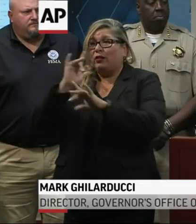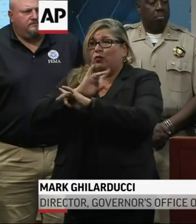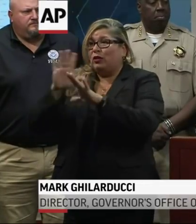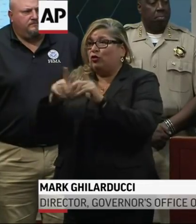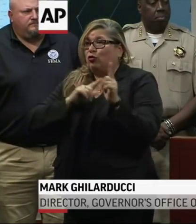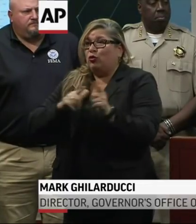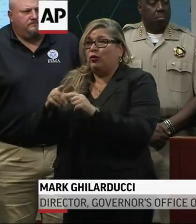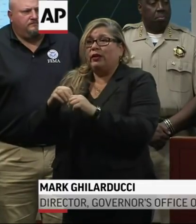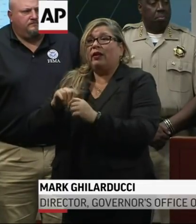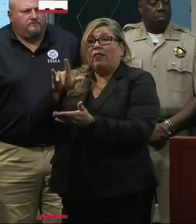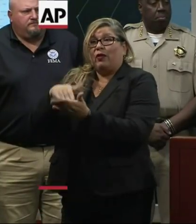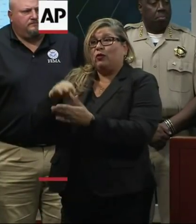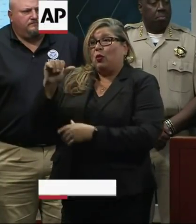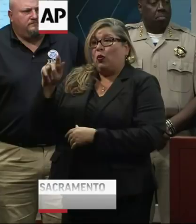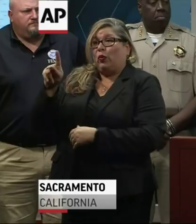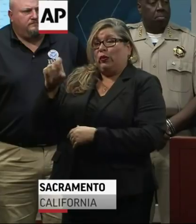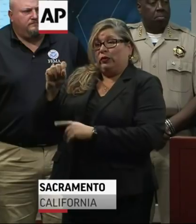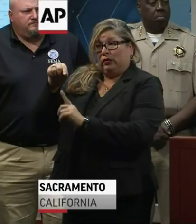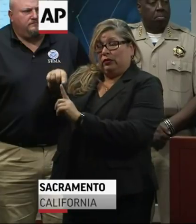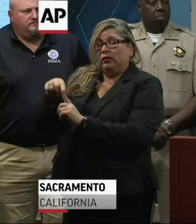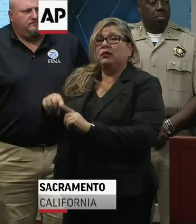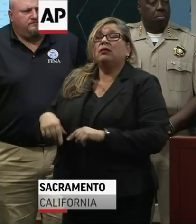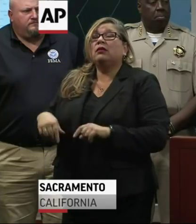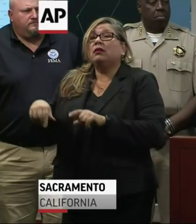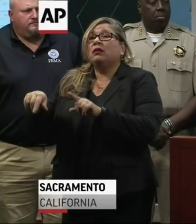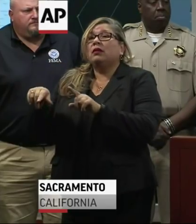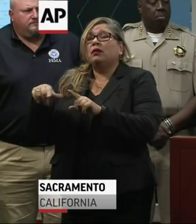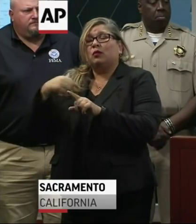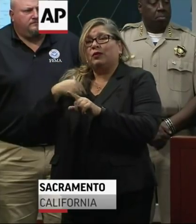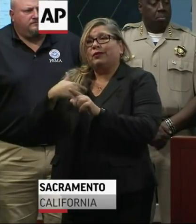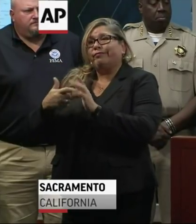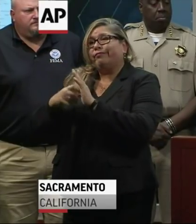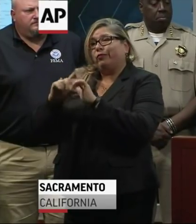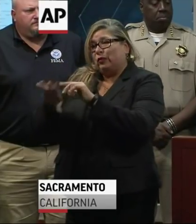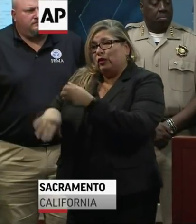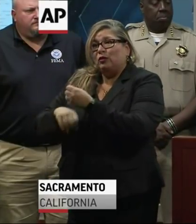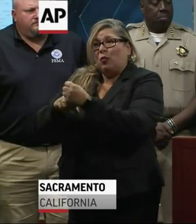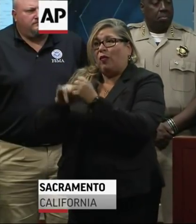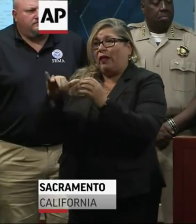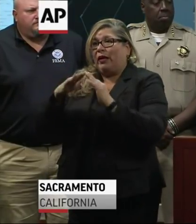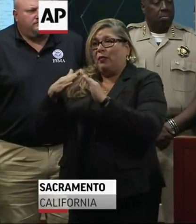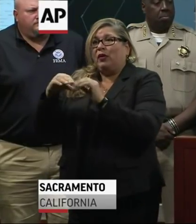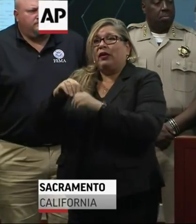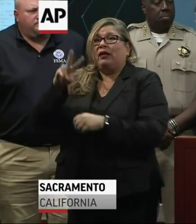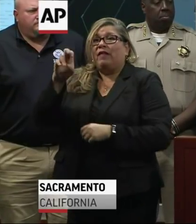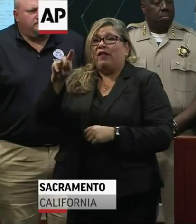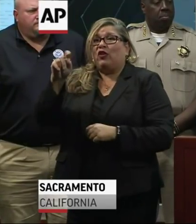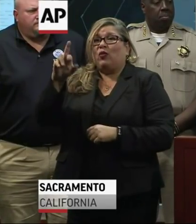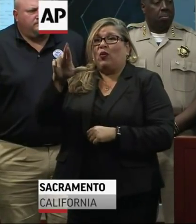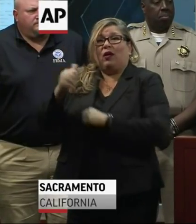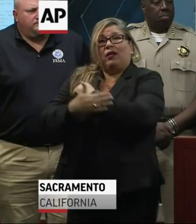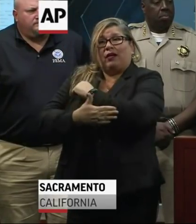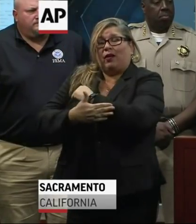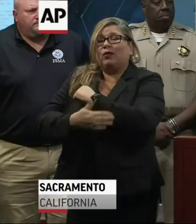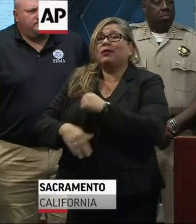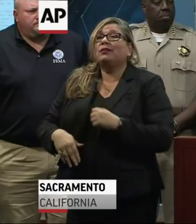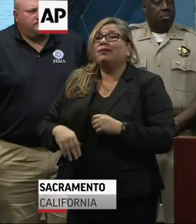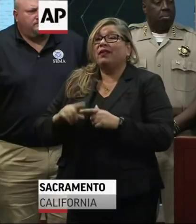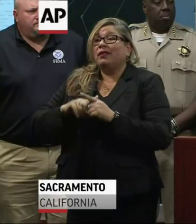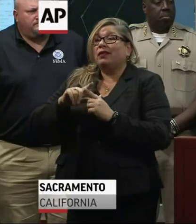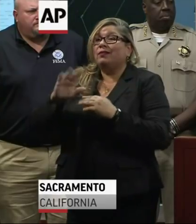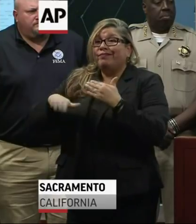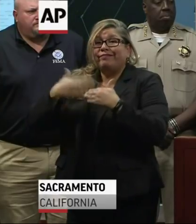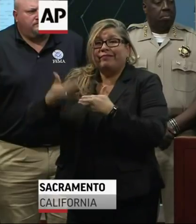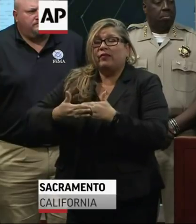in Thousand Oaks and requirement to support the communities in Ventura County, followed by the